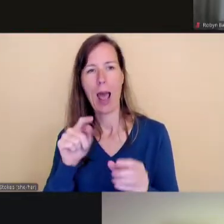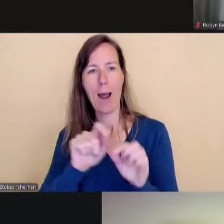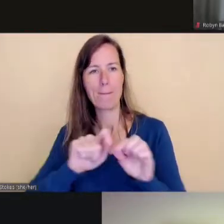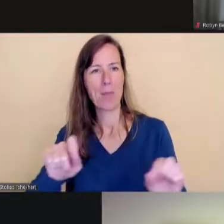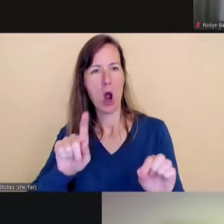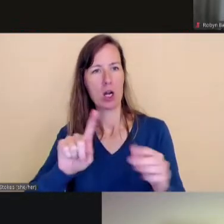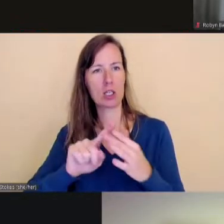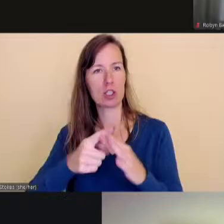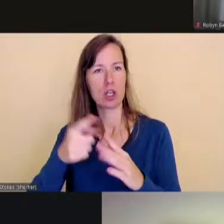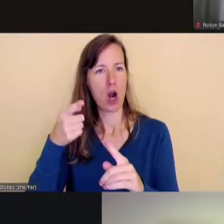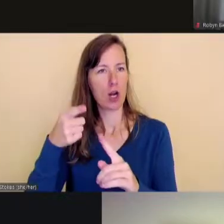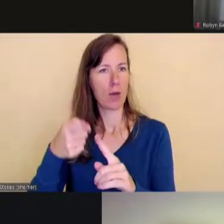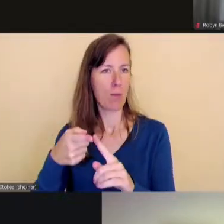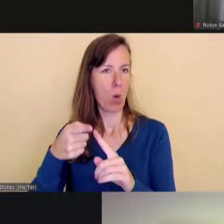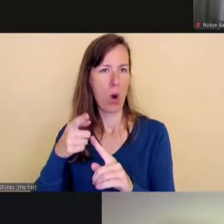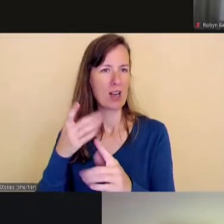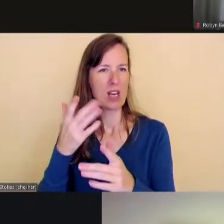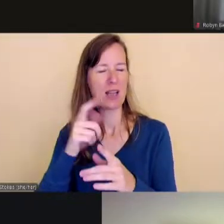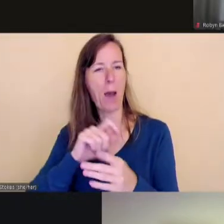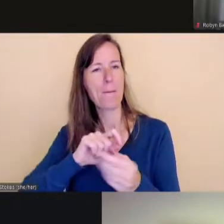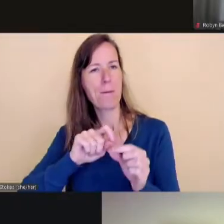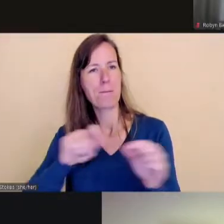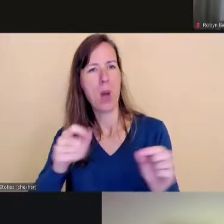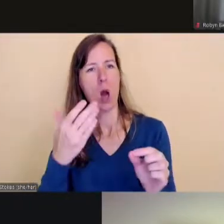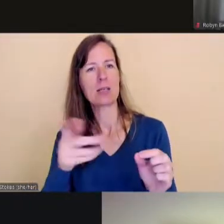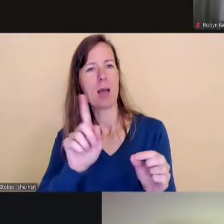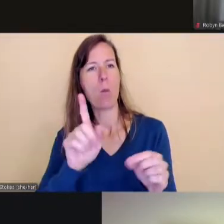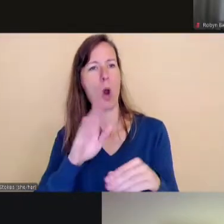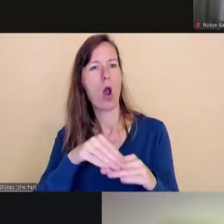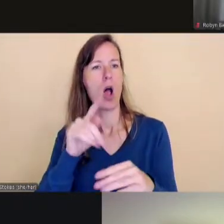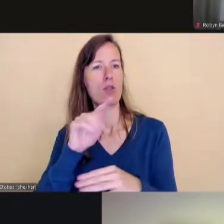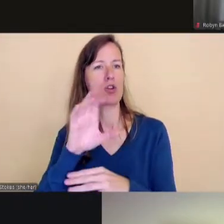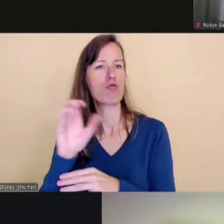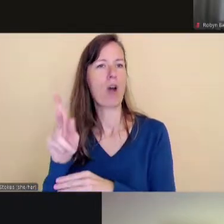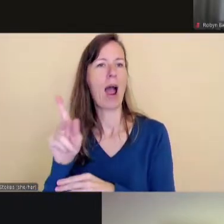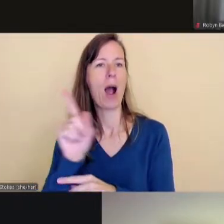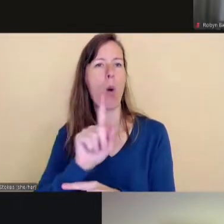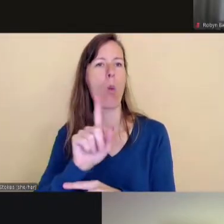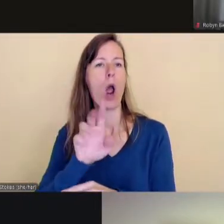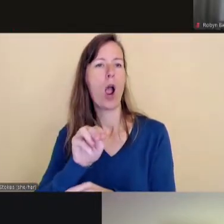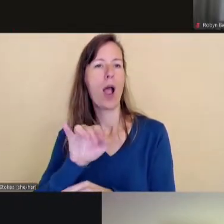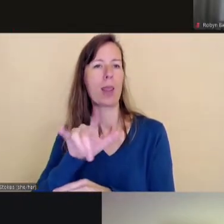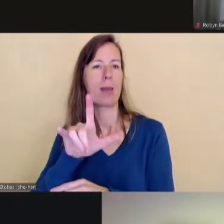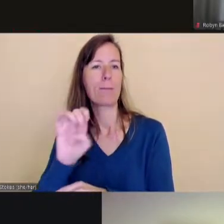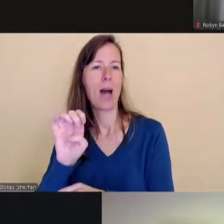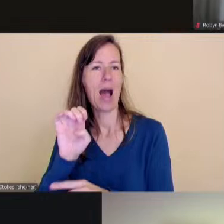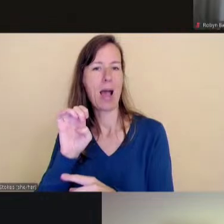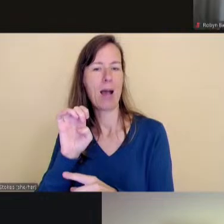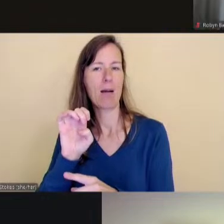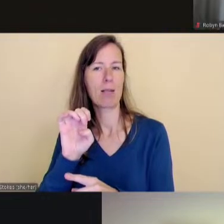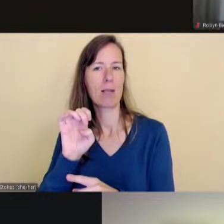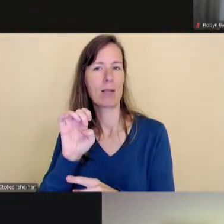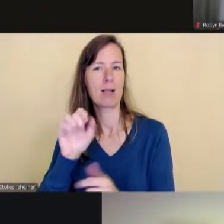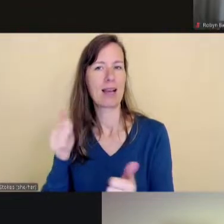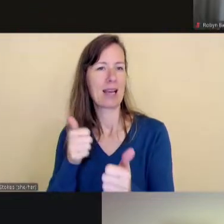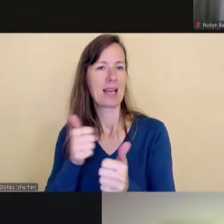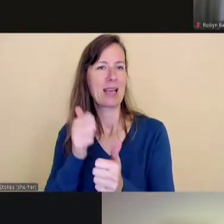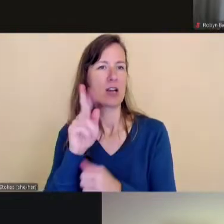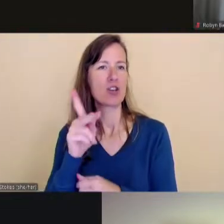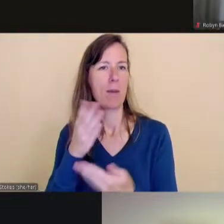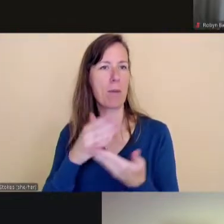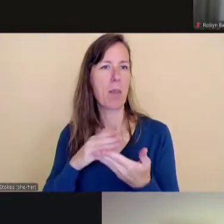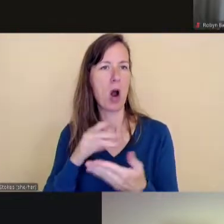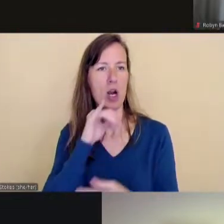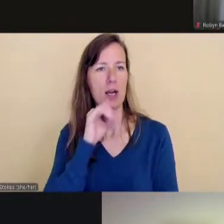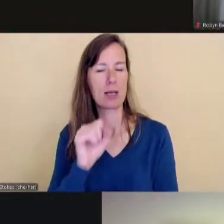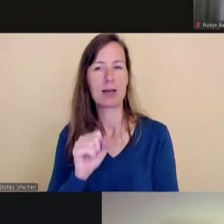we mark somewhere on the track where the mile, that the catch-up part is. We